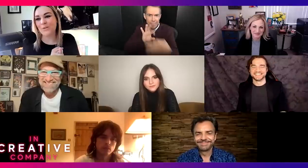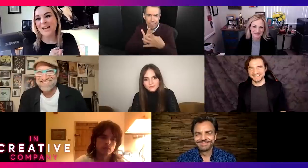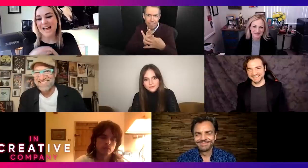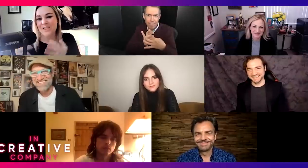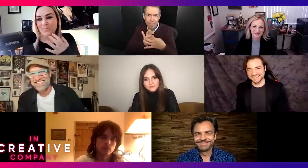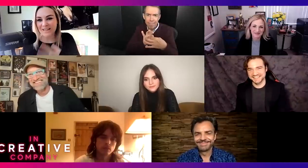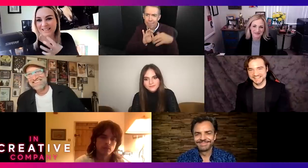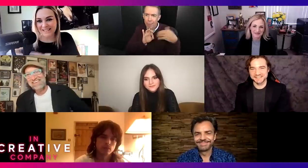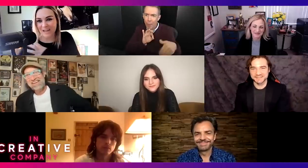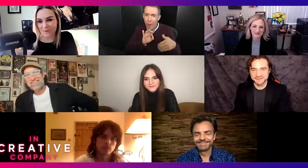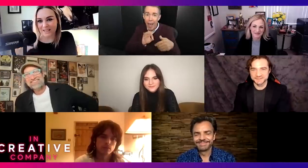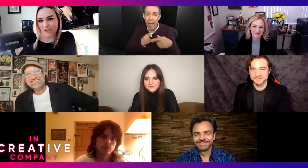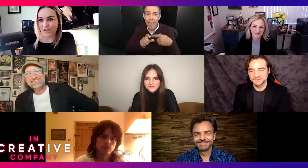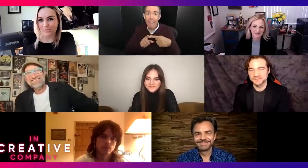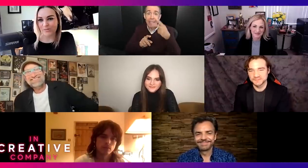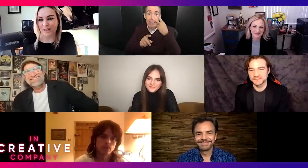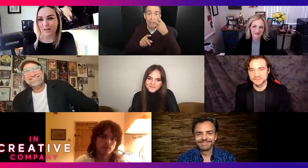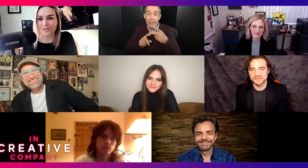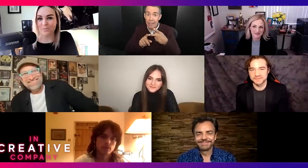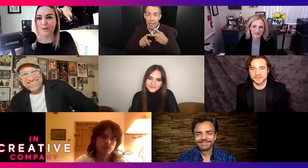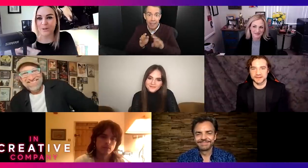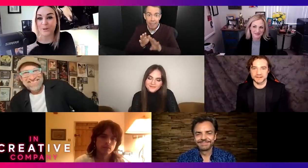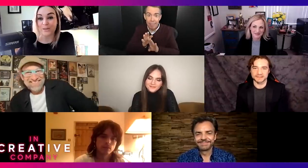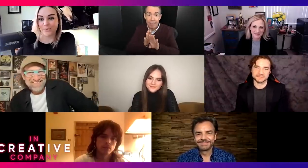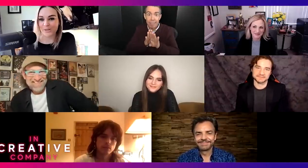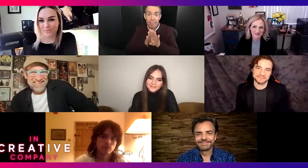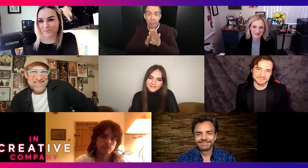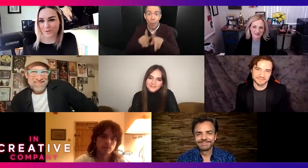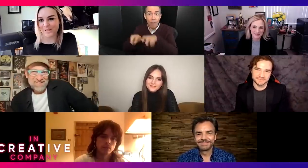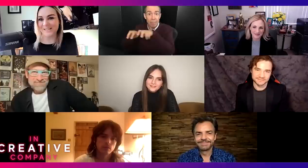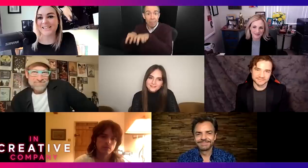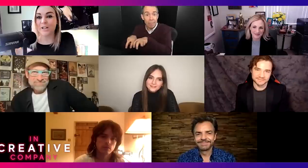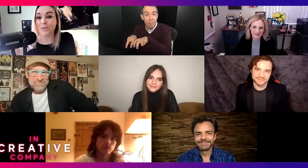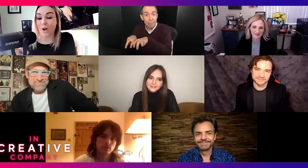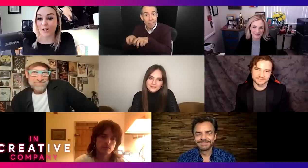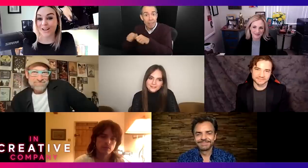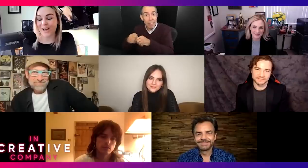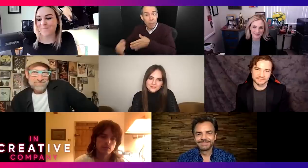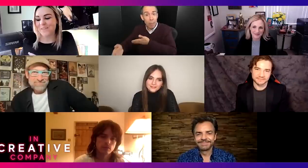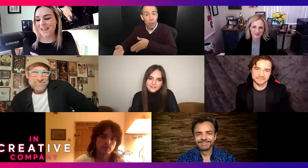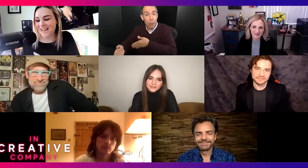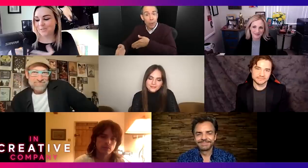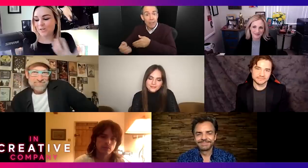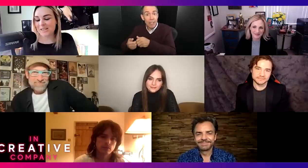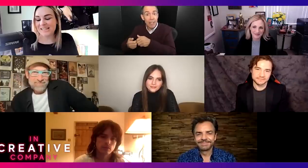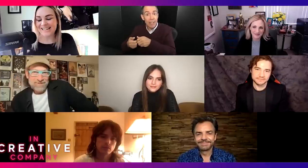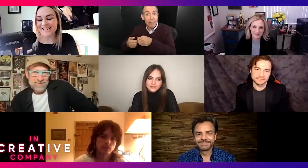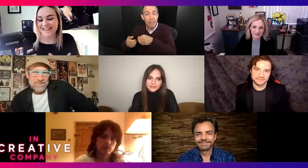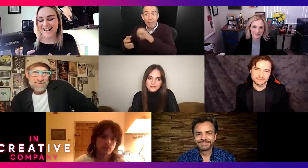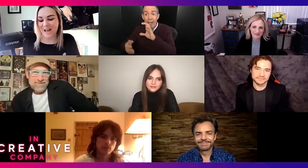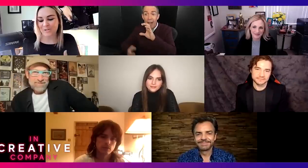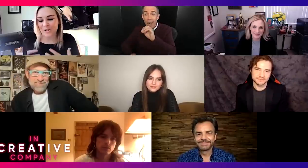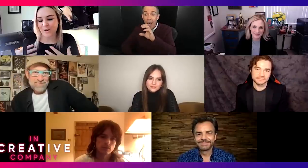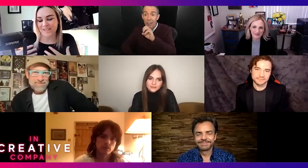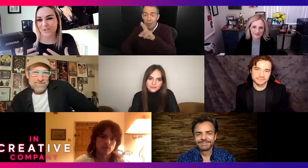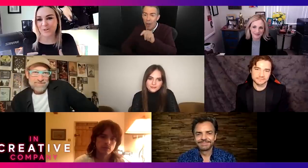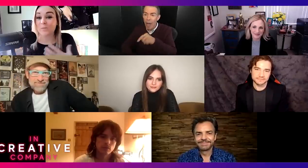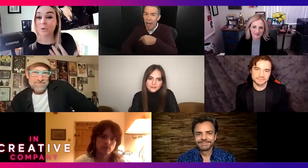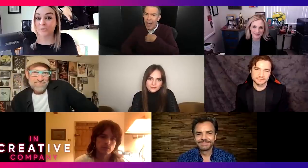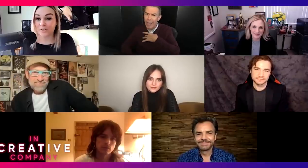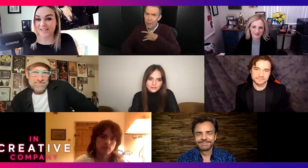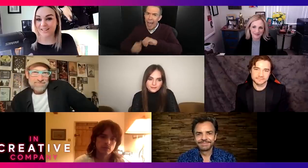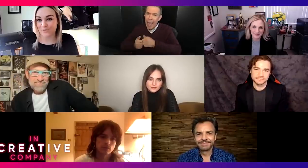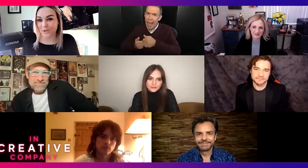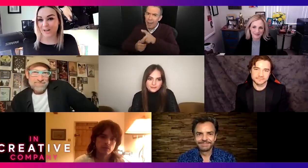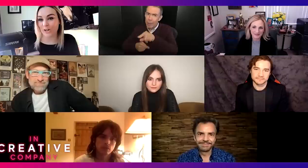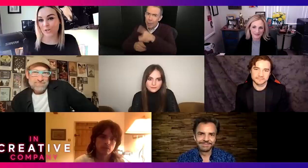two of you. And then we get to see that relationship develop to the point where they're at the music performance later on. And I was interested in how you wanted to